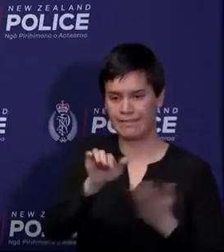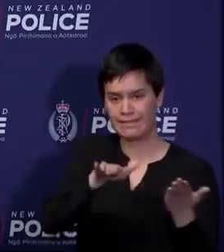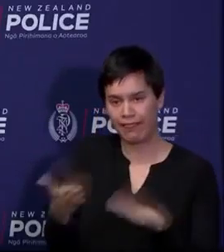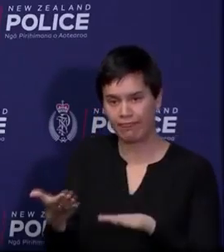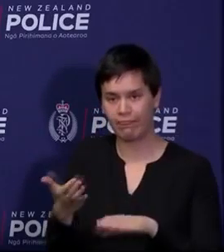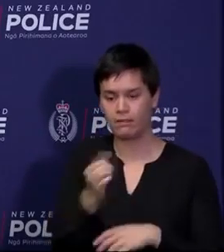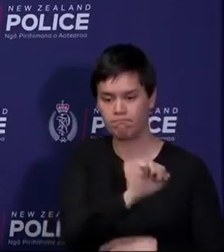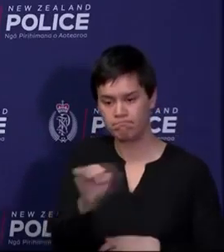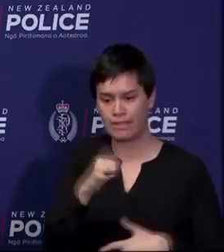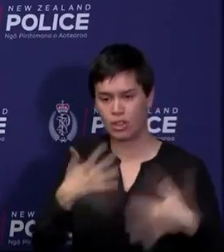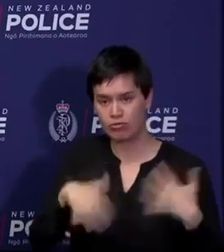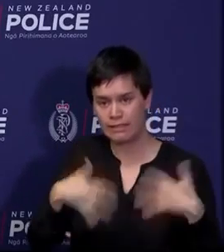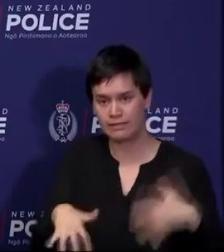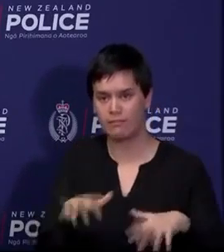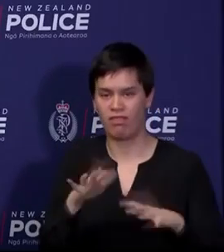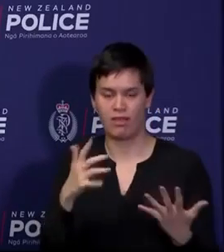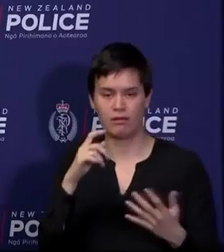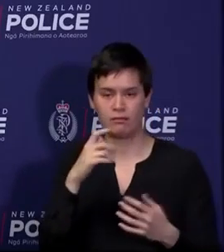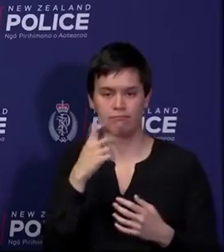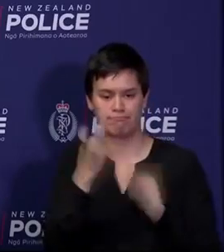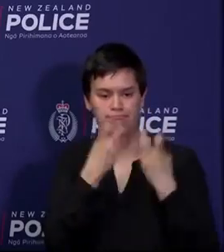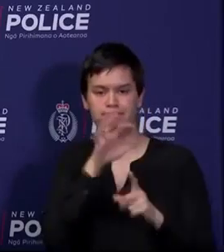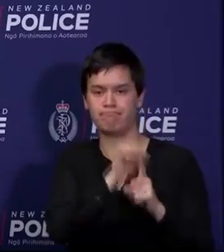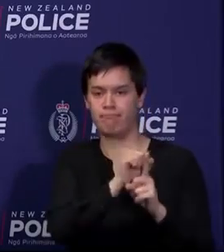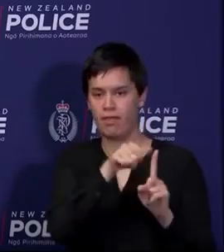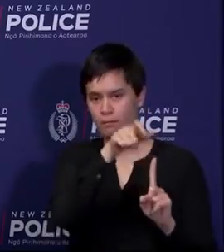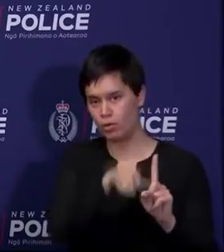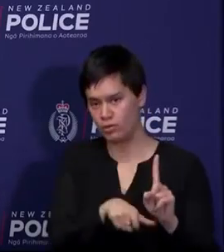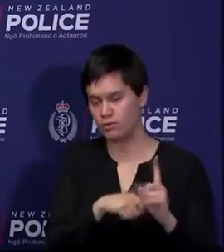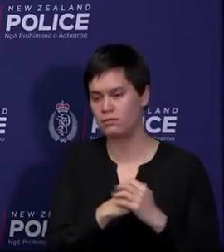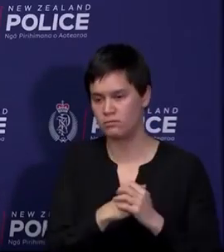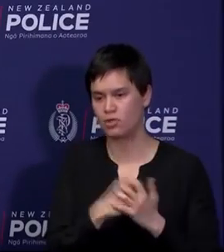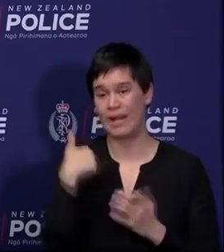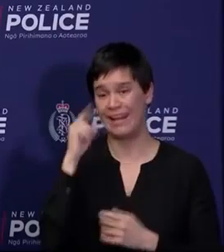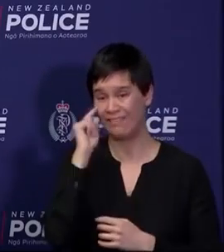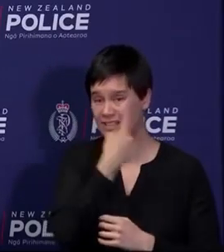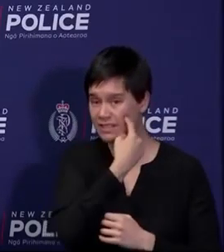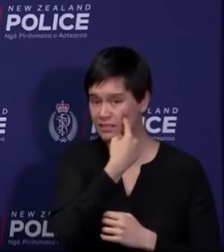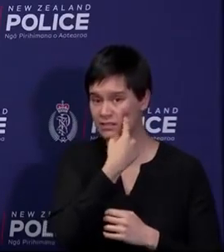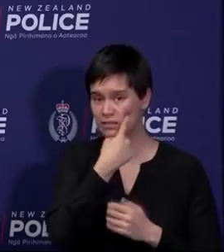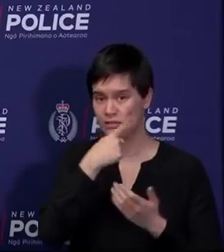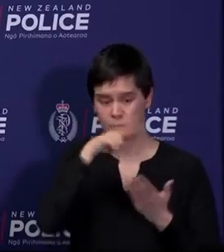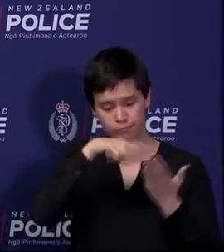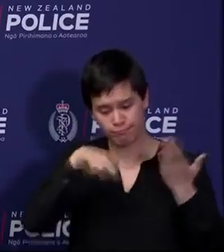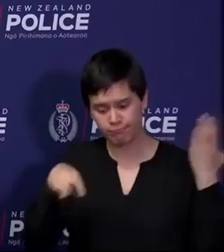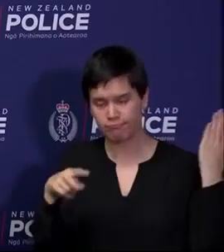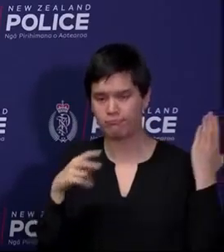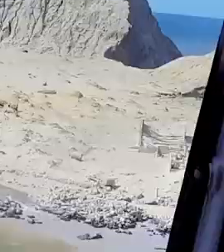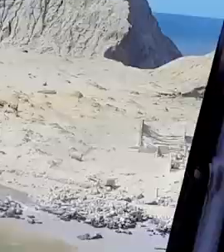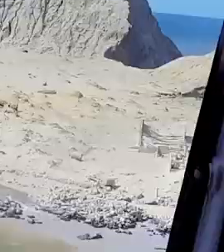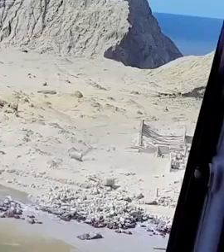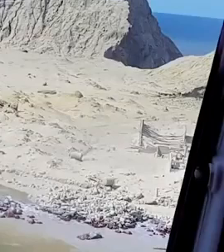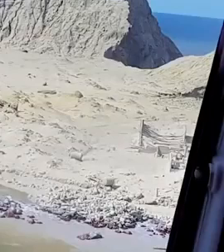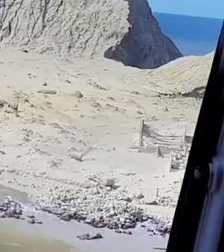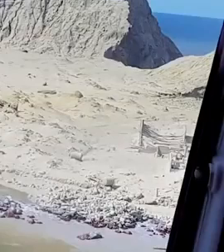early days yet, so we're just going to have to work through the evidence, talk to people, and conduct the investigation.